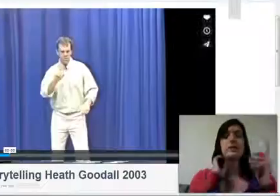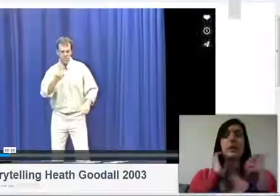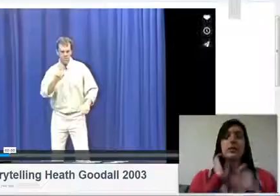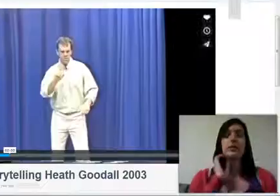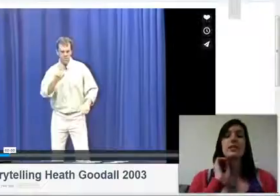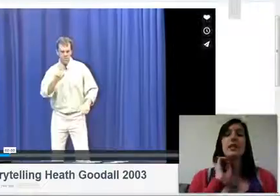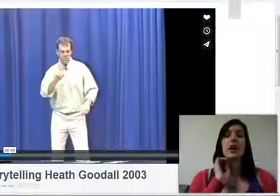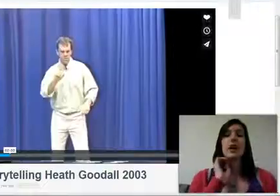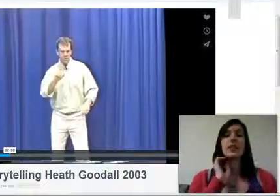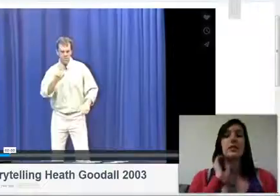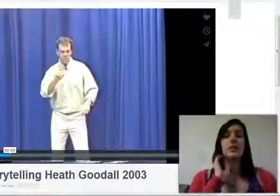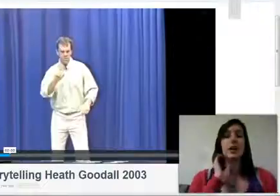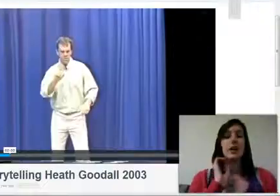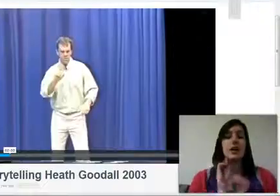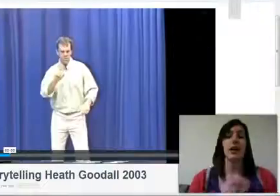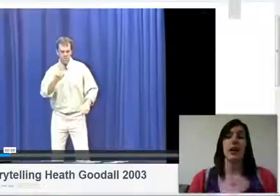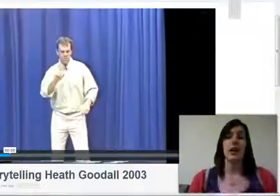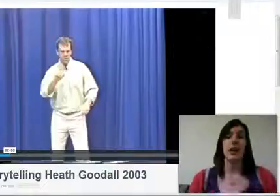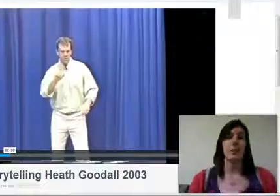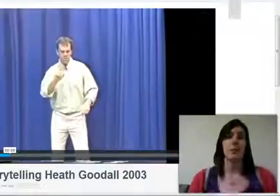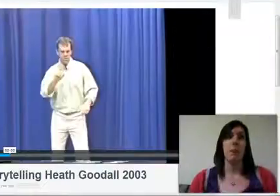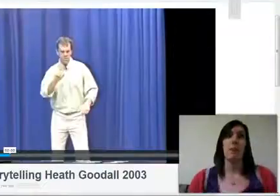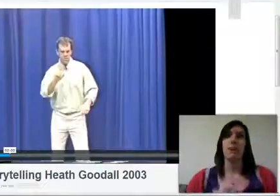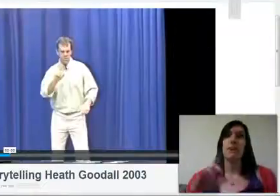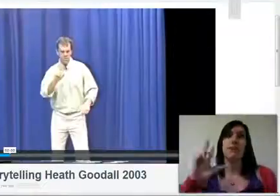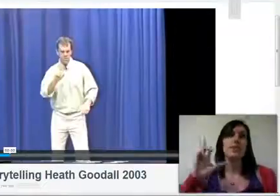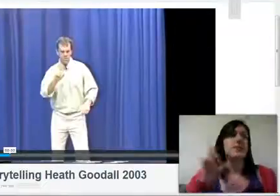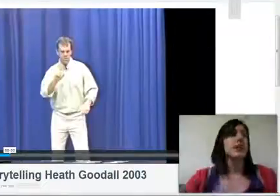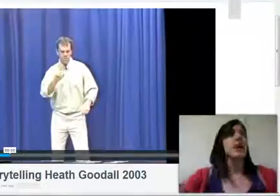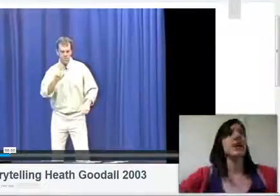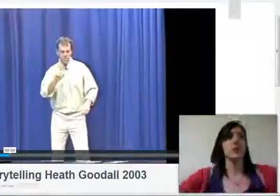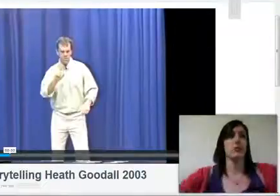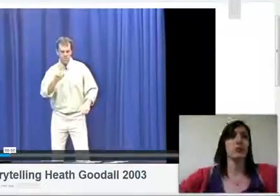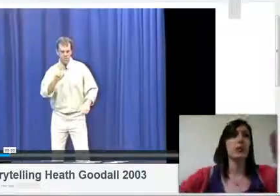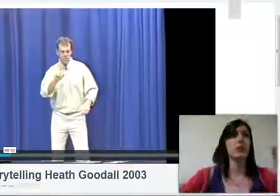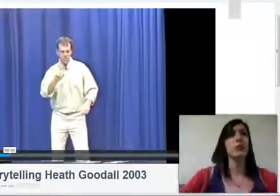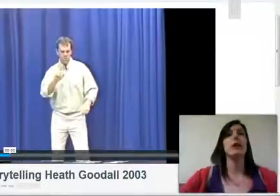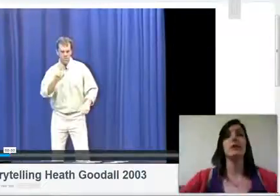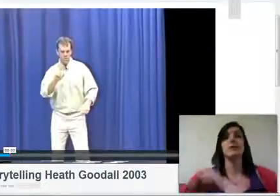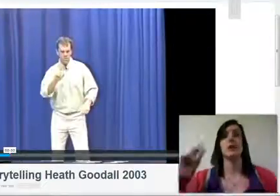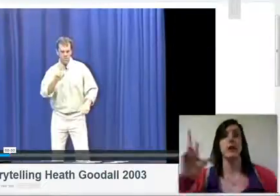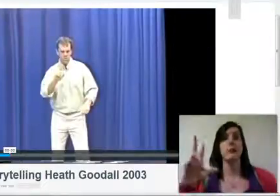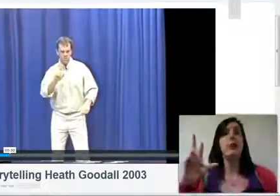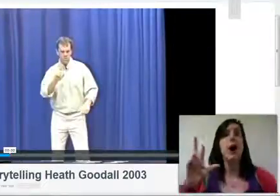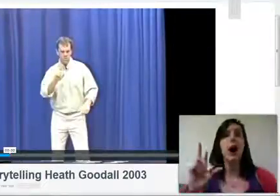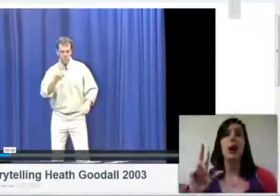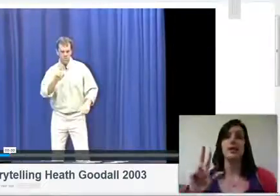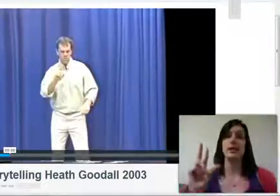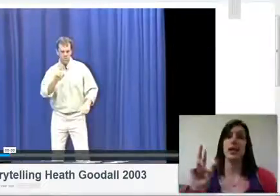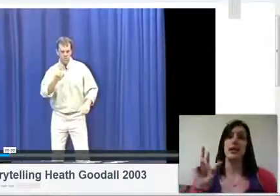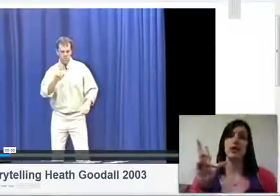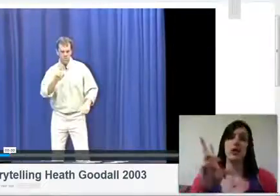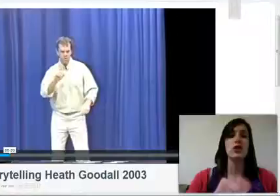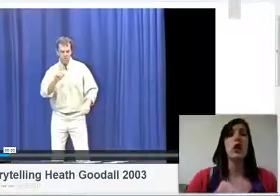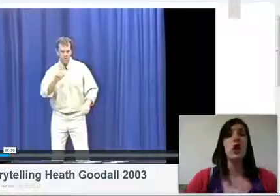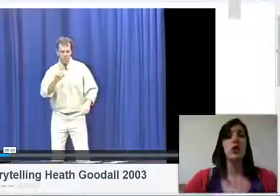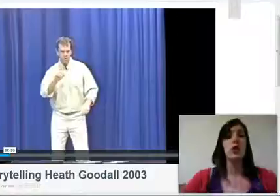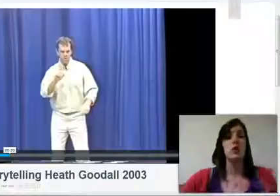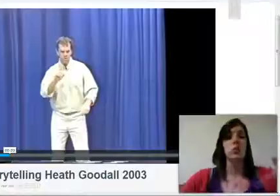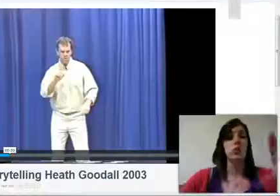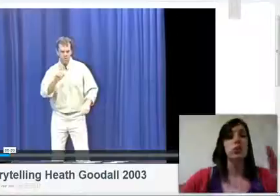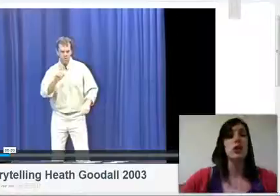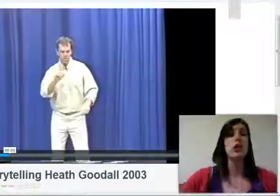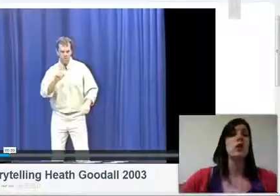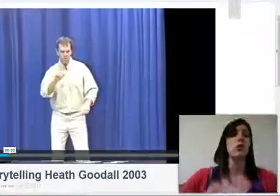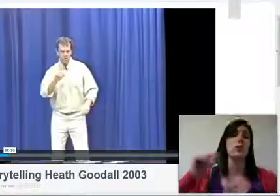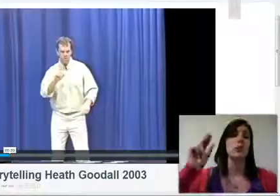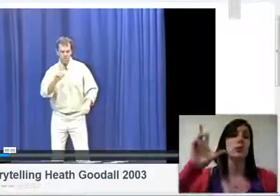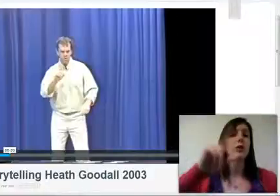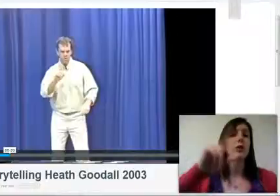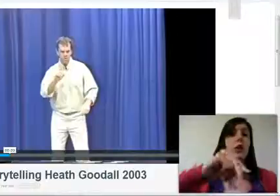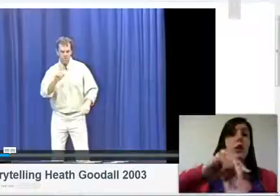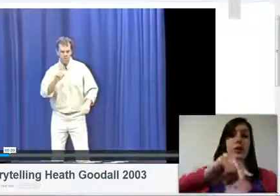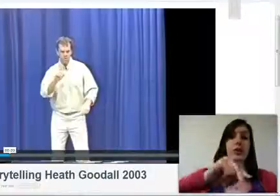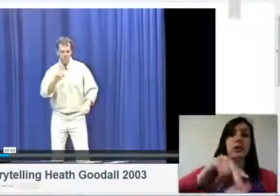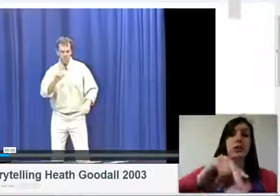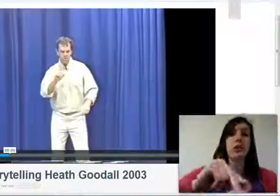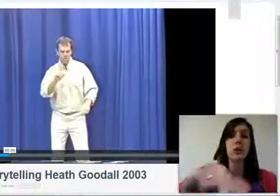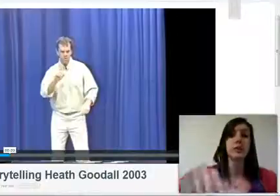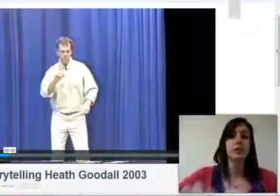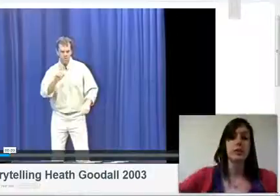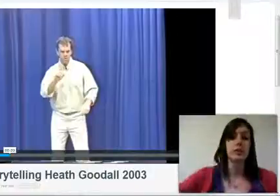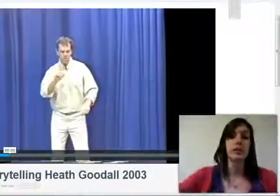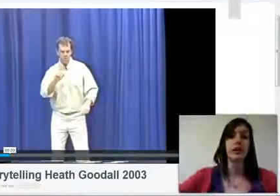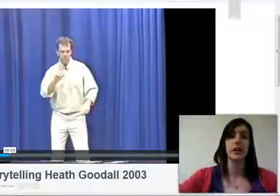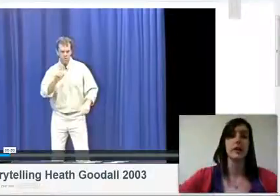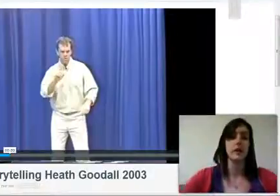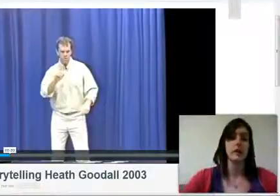facial expressions again. Um, he's signing really aggressively and pausing after no, no, no, and